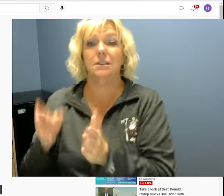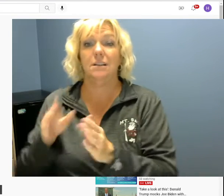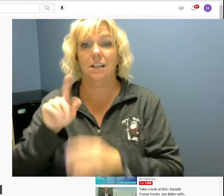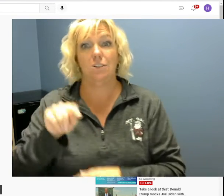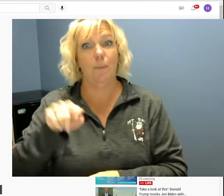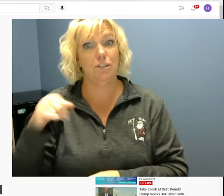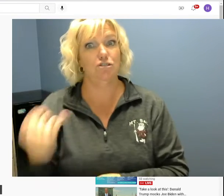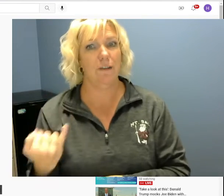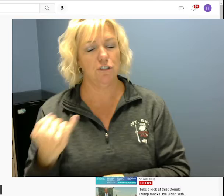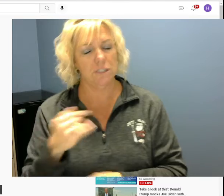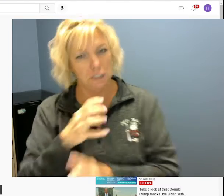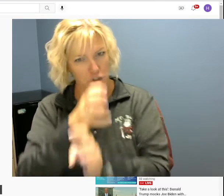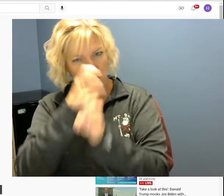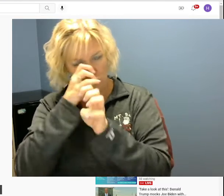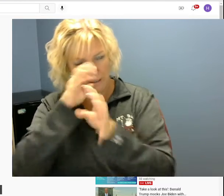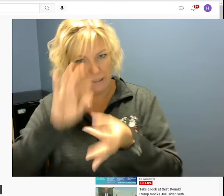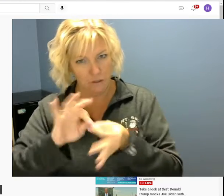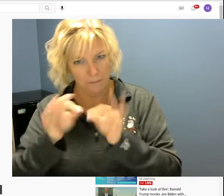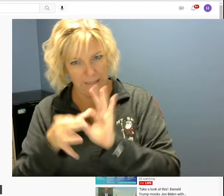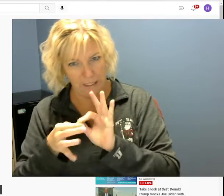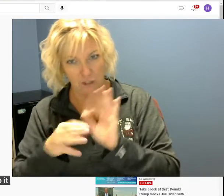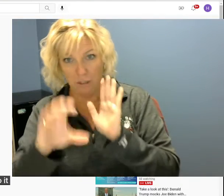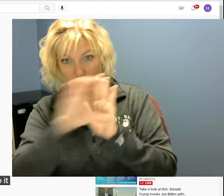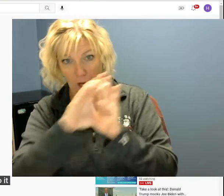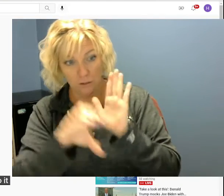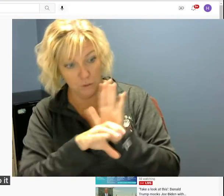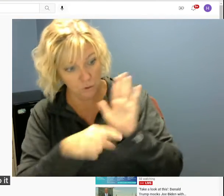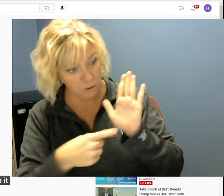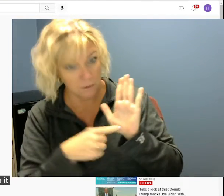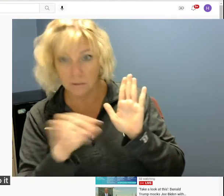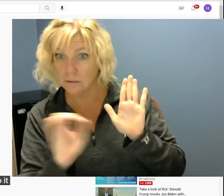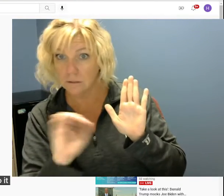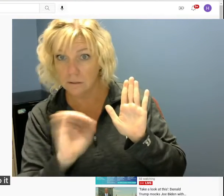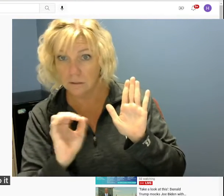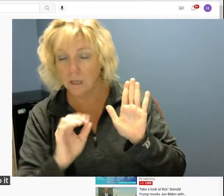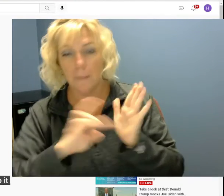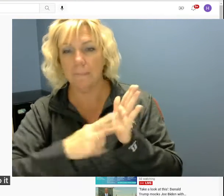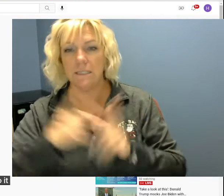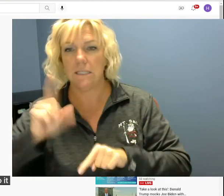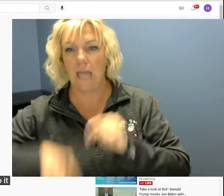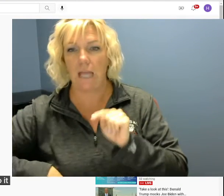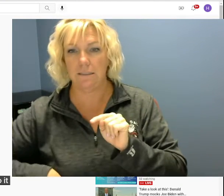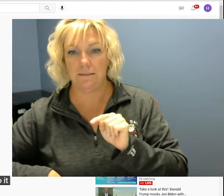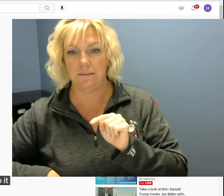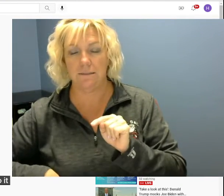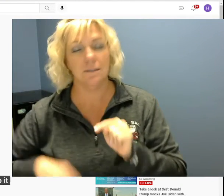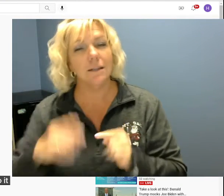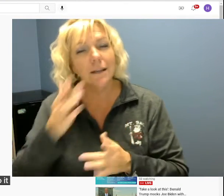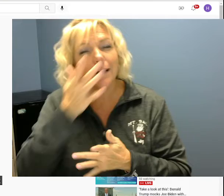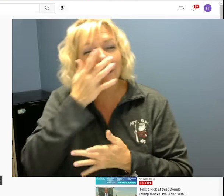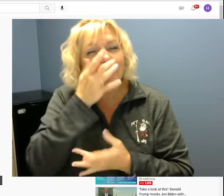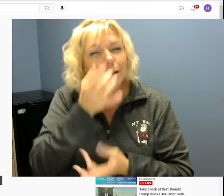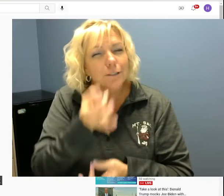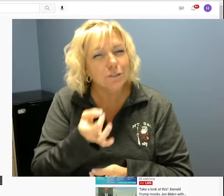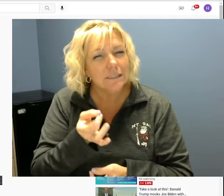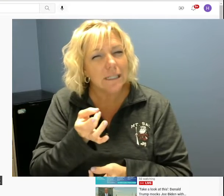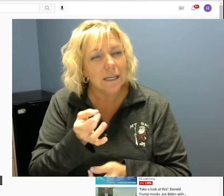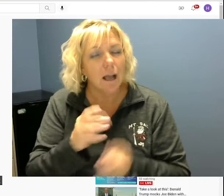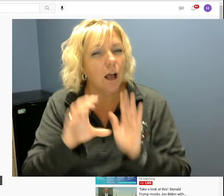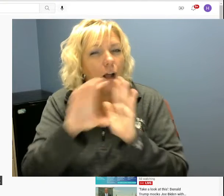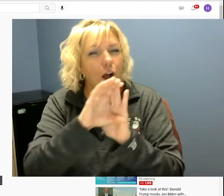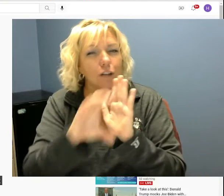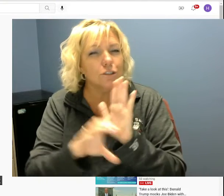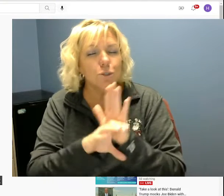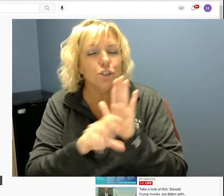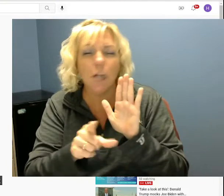Jefferson had a strict constructionist view of the Constitution. If the Constitution doesn't say it, you can't do it. Well, interestingly enough, the Constitution doesn't say